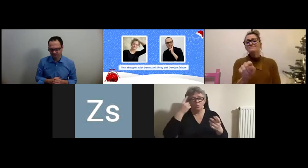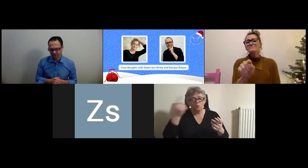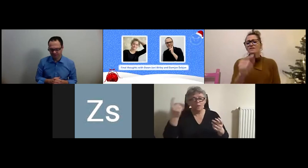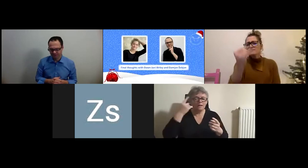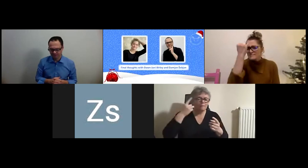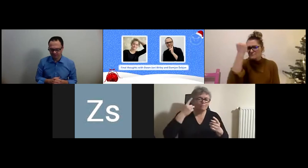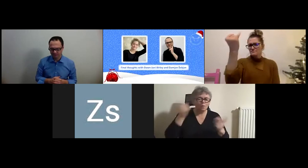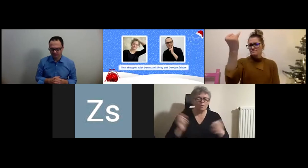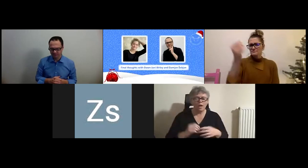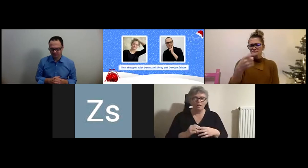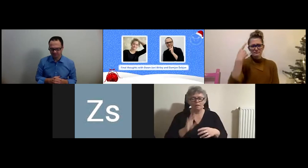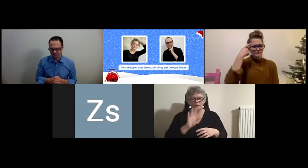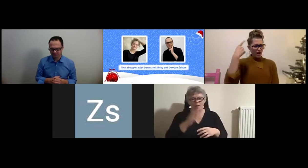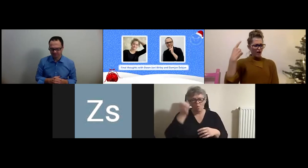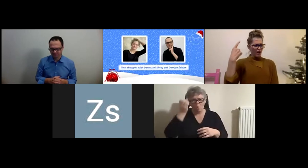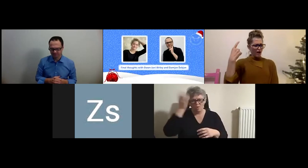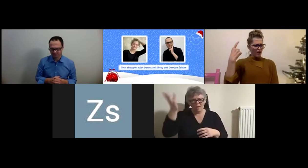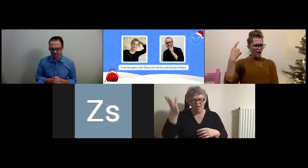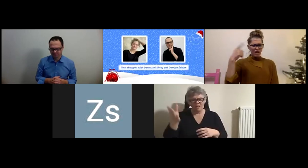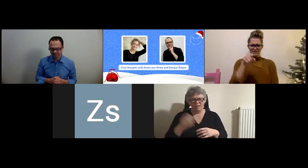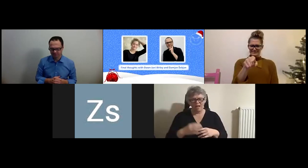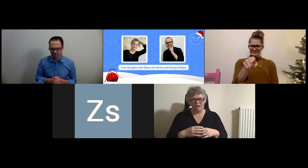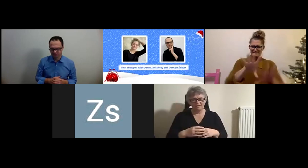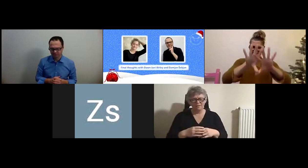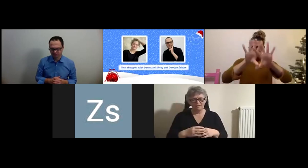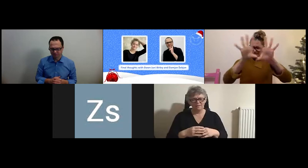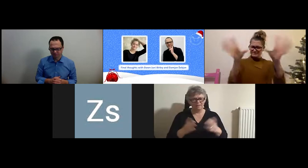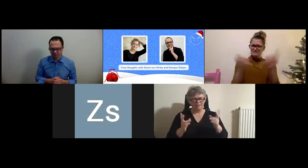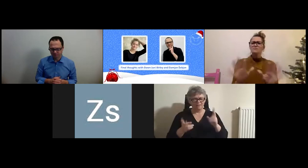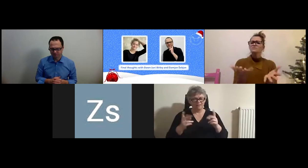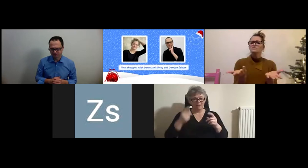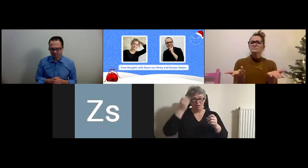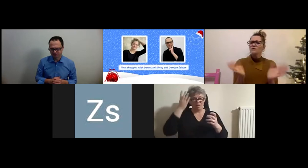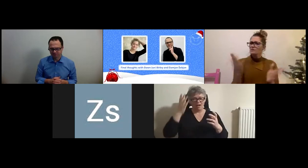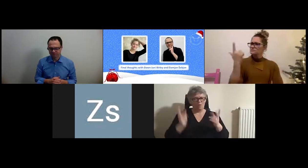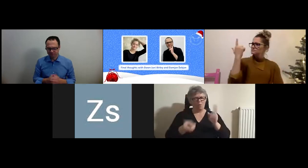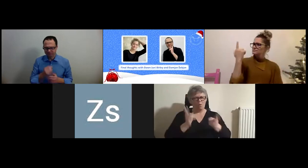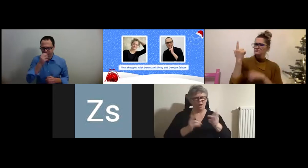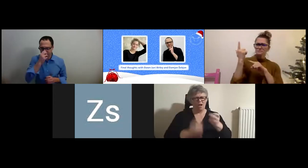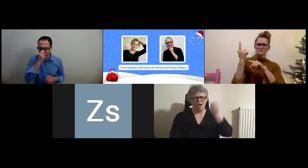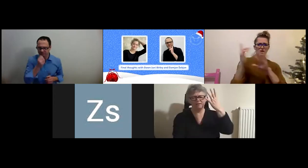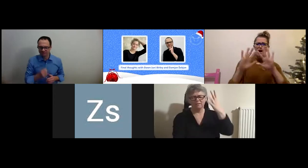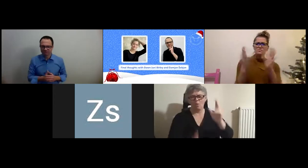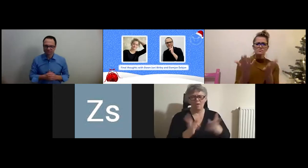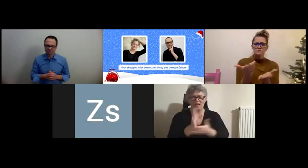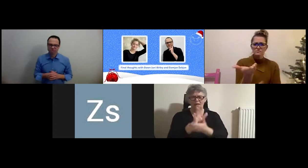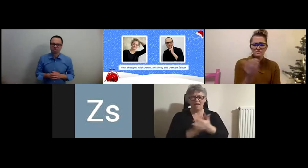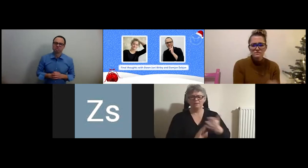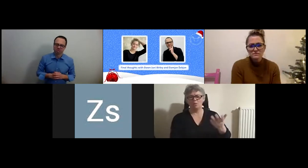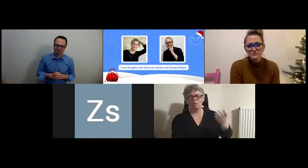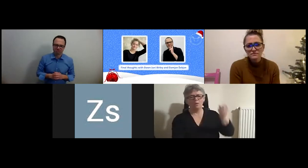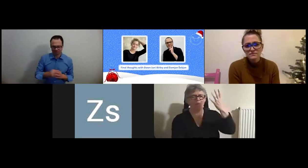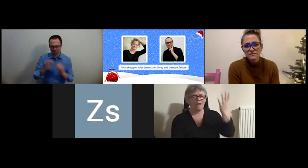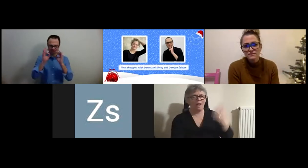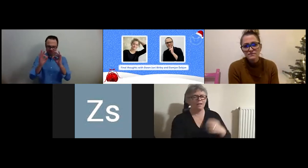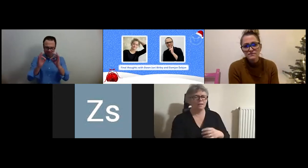We want to take this opportunity to ask you some questions. Maybe other people don't know, but how did you come up with this idea? How